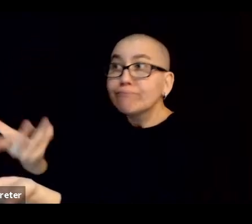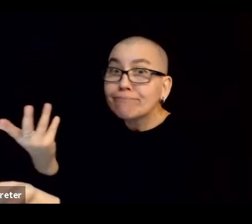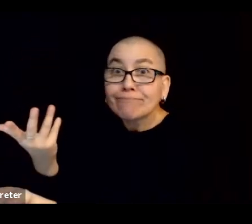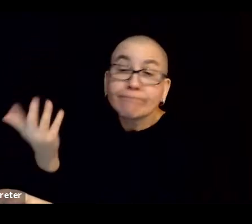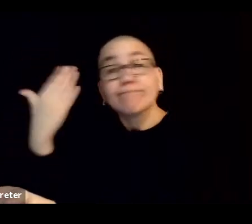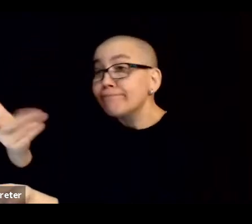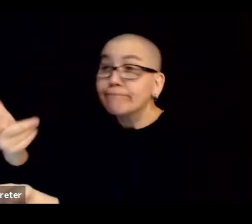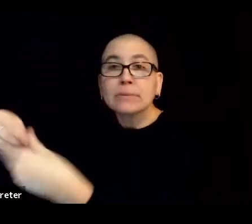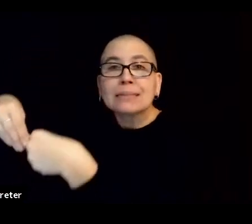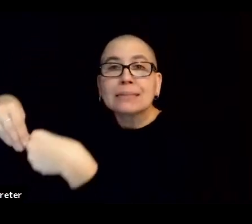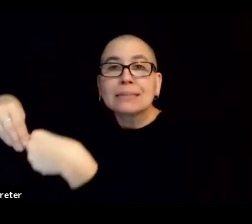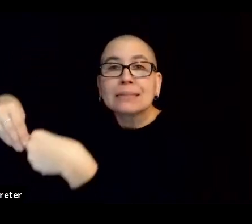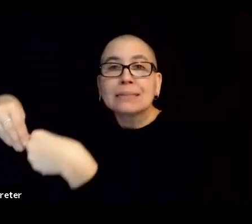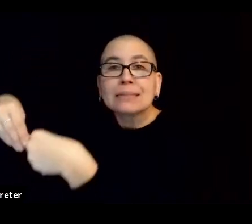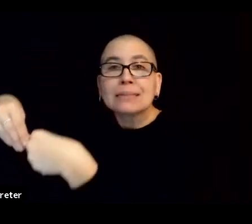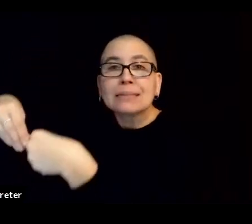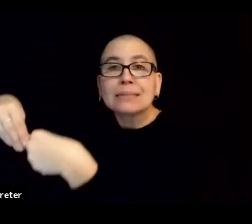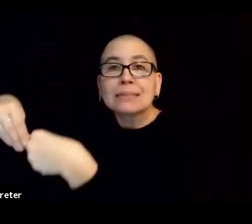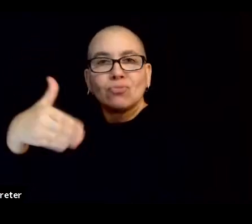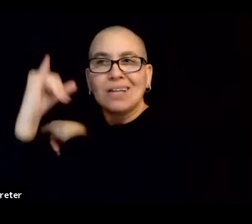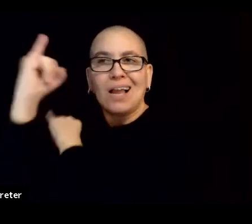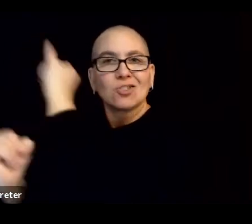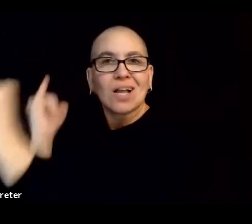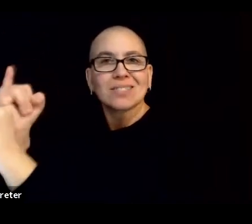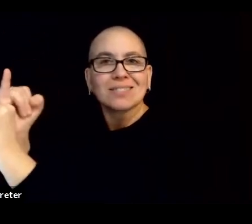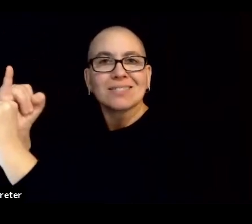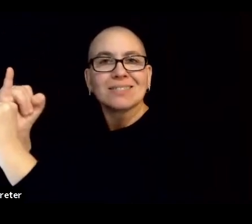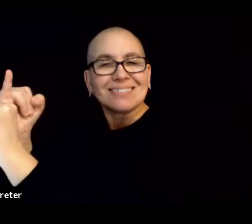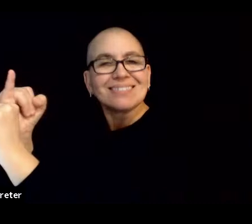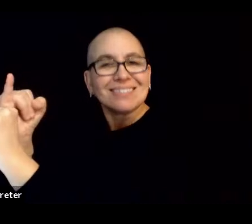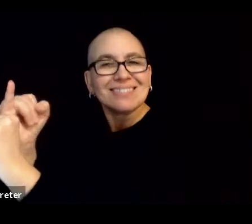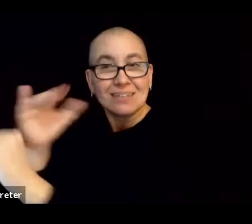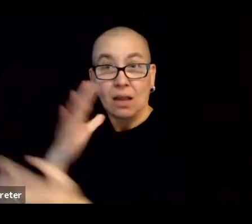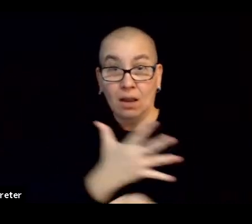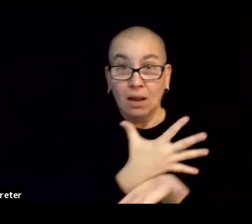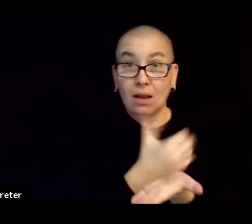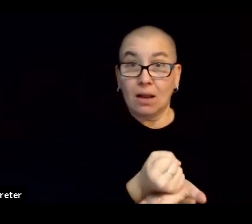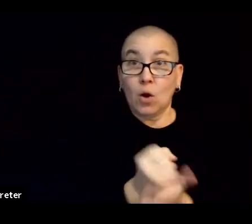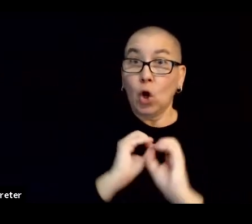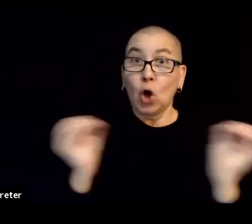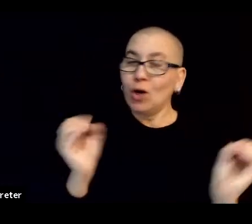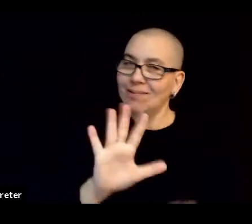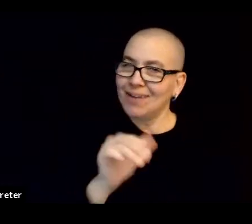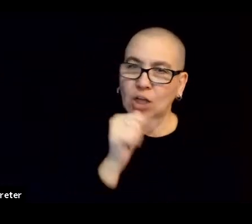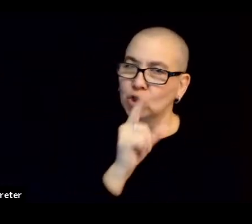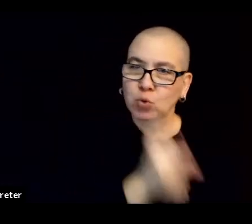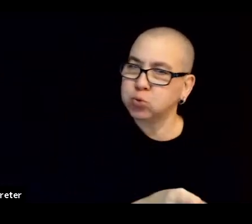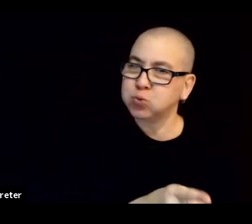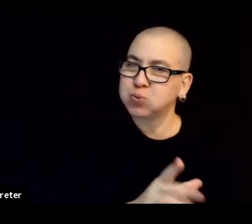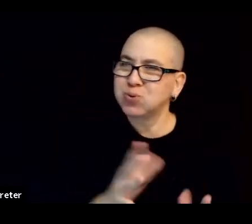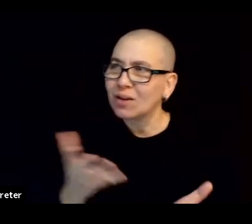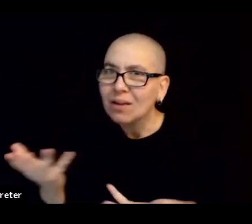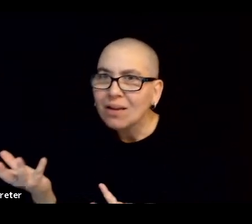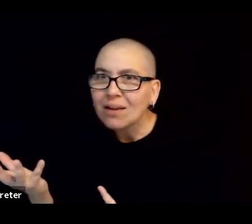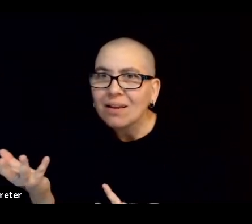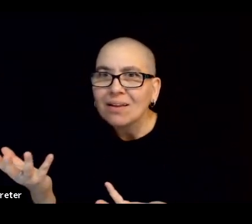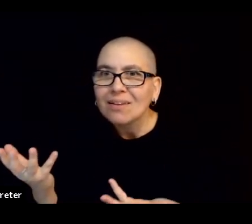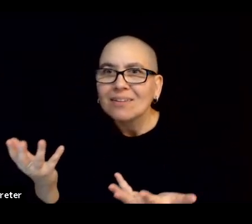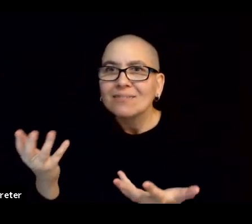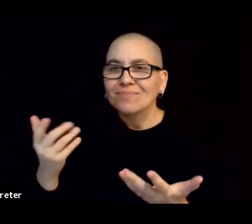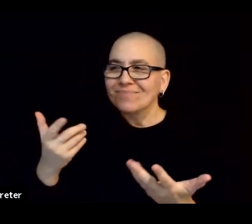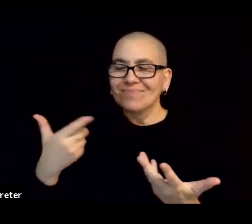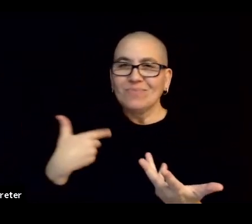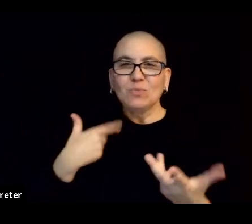they can ramp it up. I think here in Minnesota, we're just trying to control what we can control, and that's the ability of this